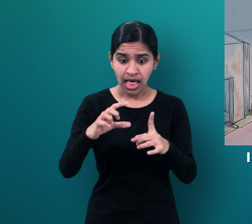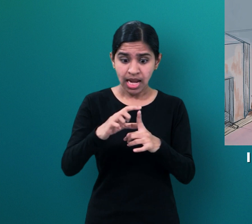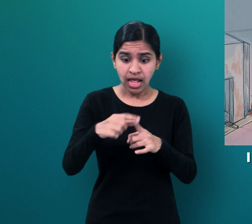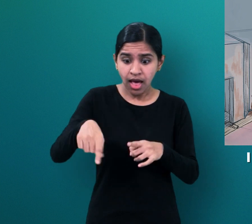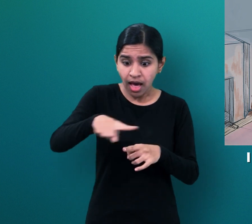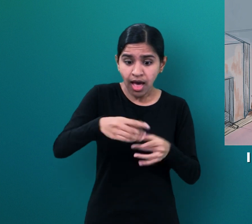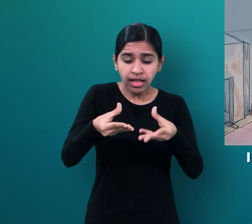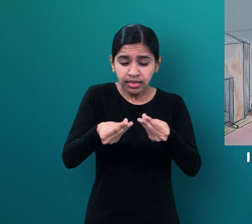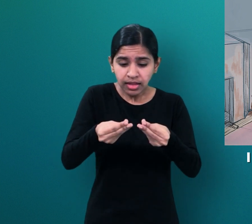Ambi.